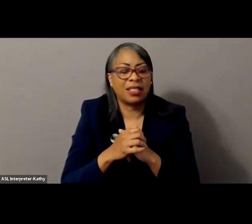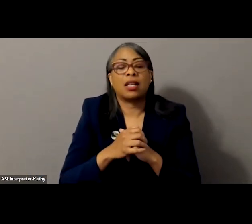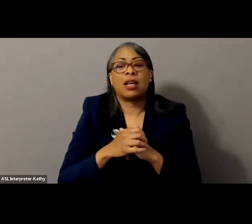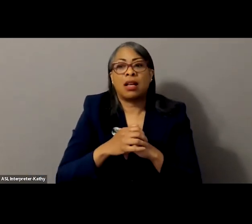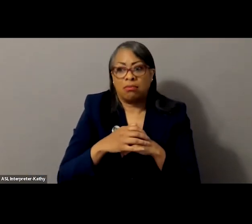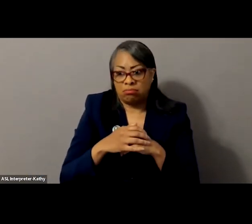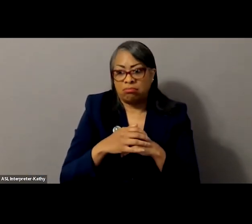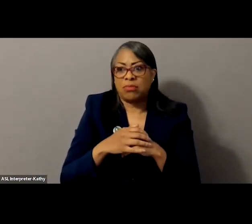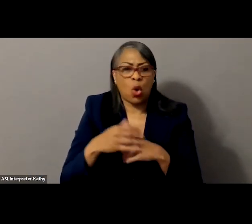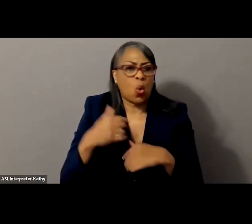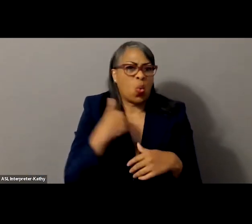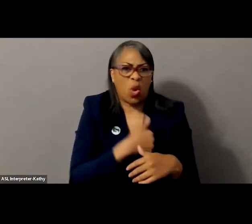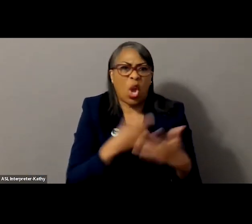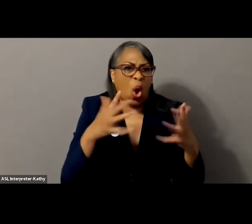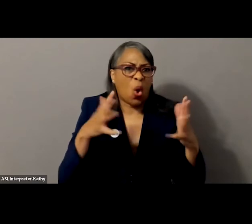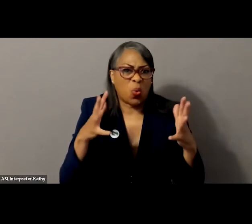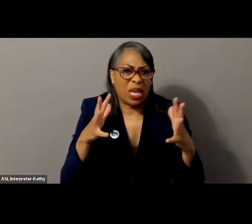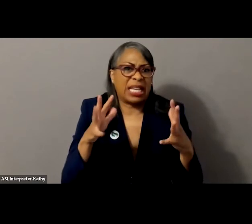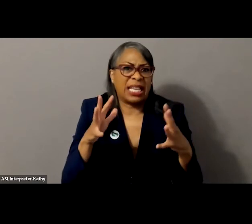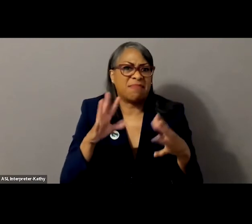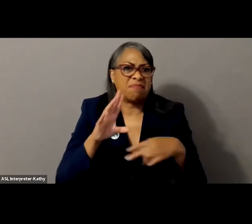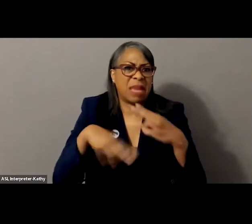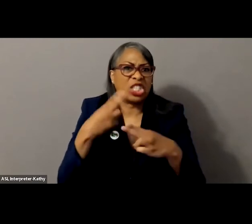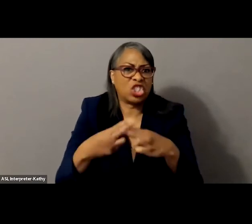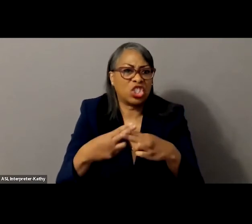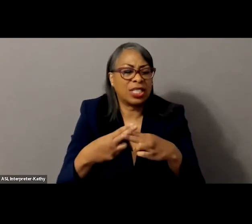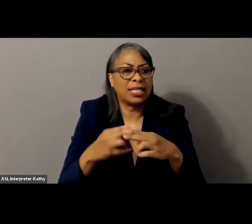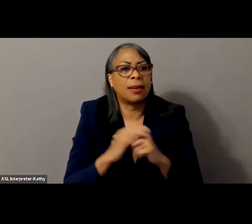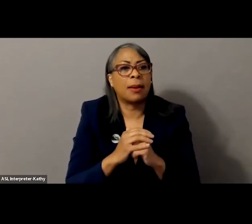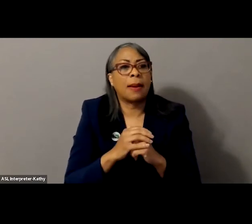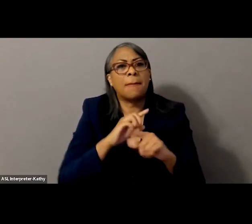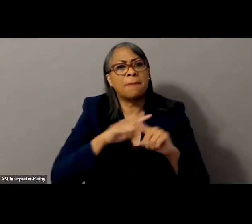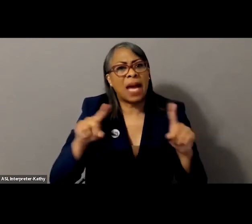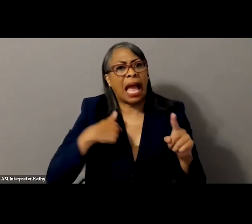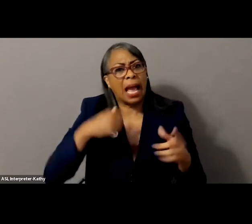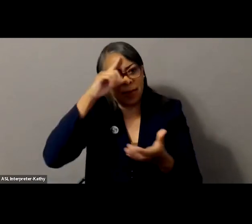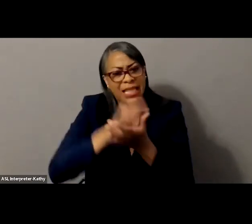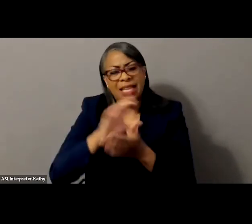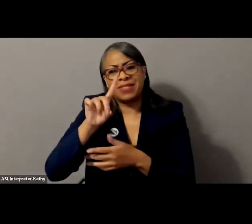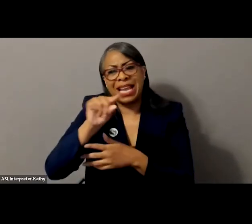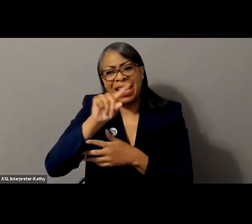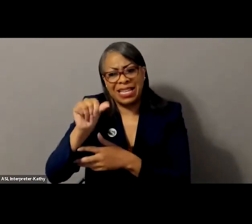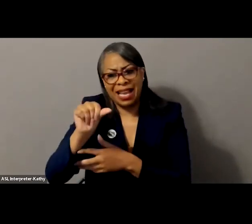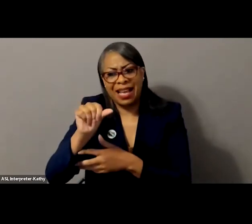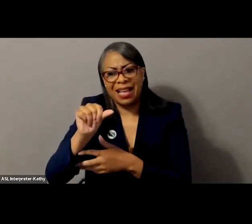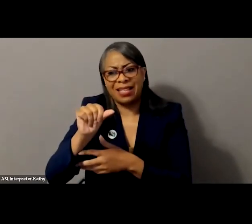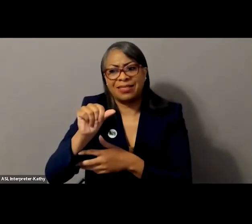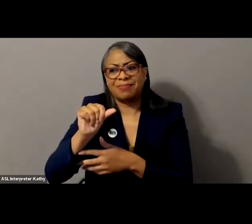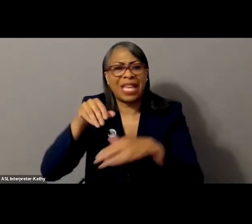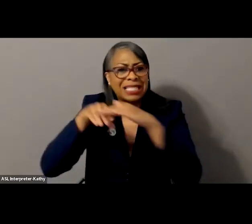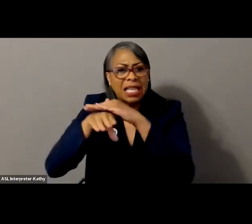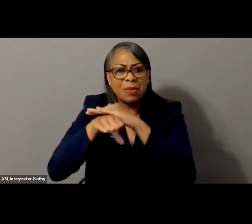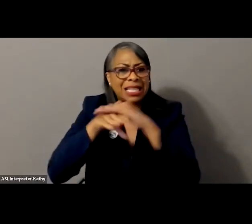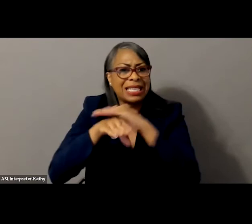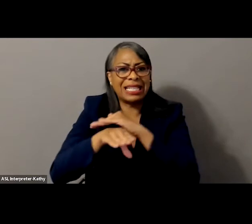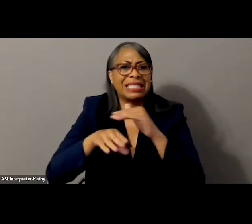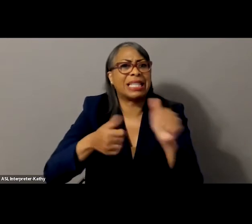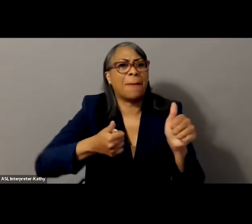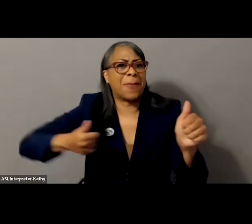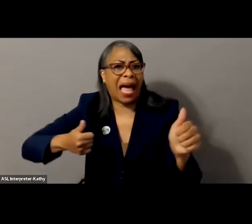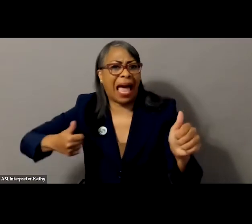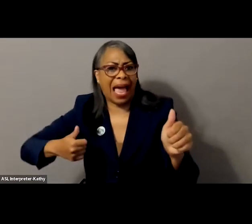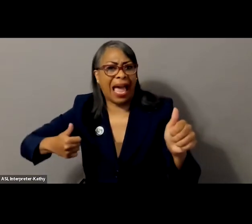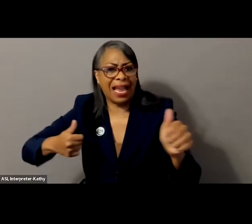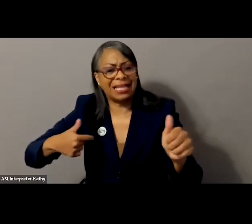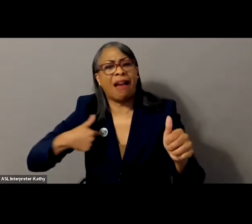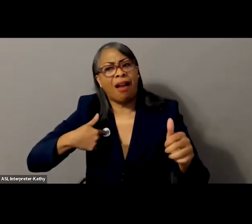been articulated, and possibilities for linking, but I believe data accessibility has not kept up with those. So I really particularly